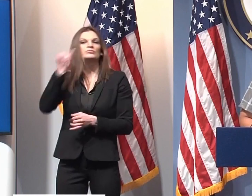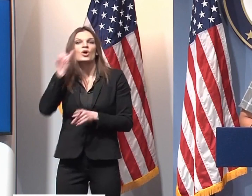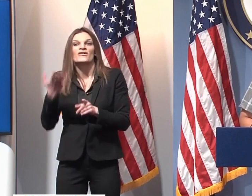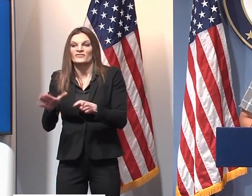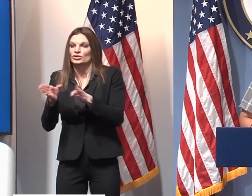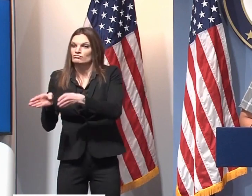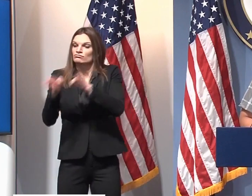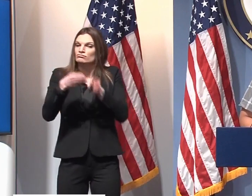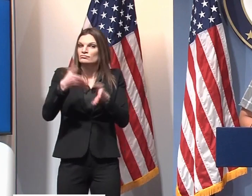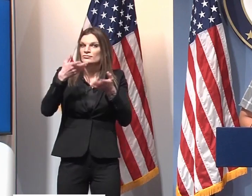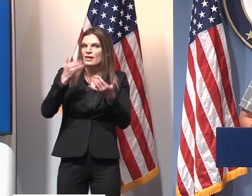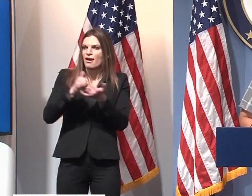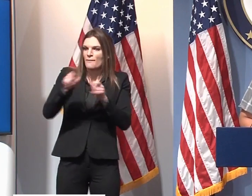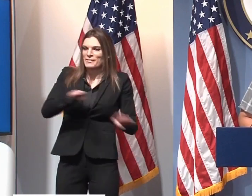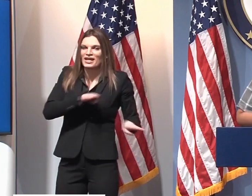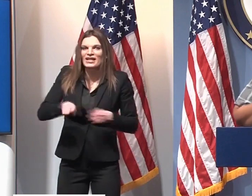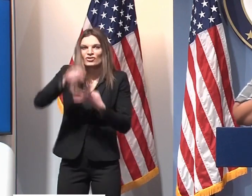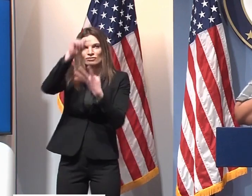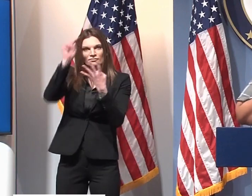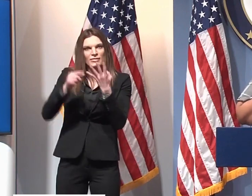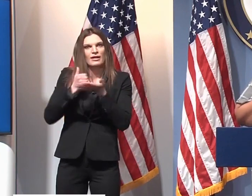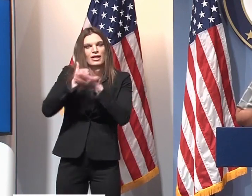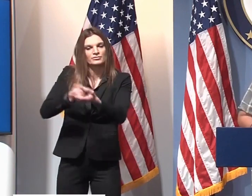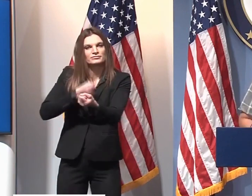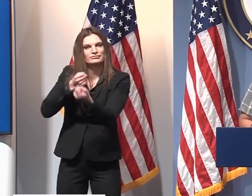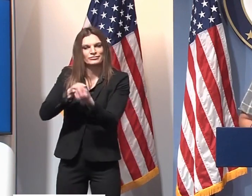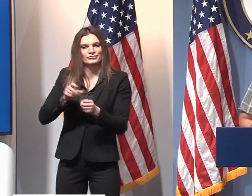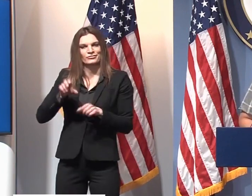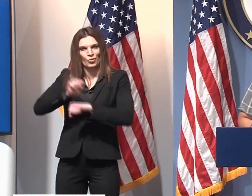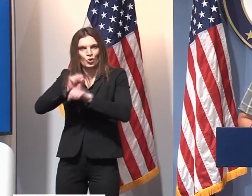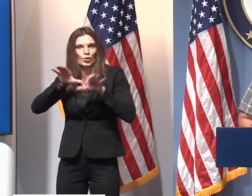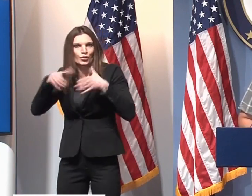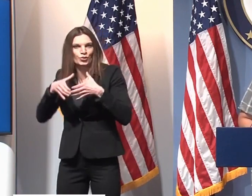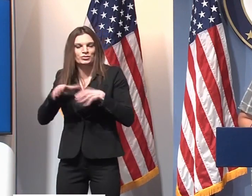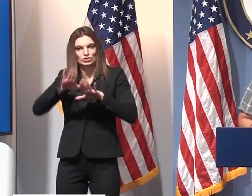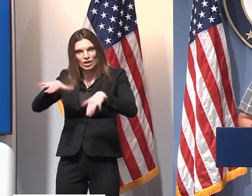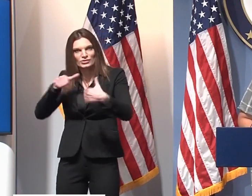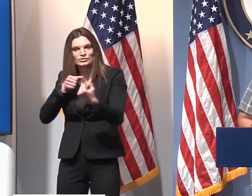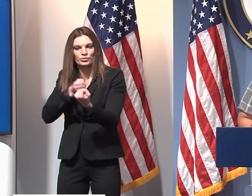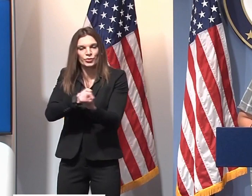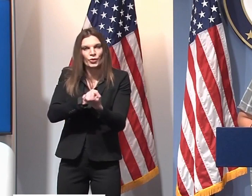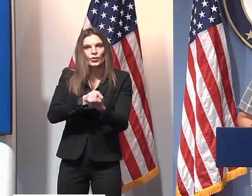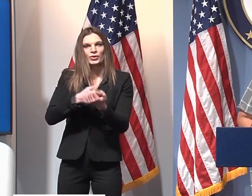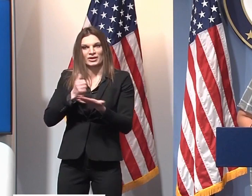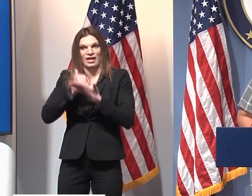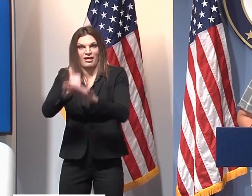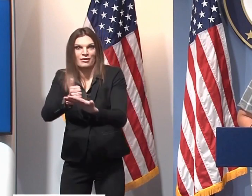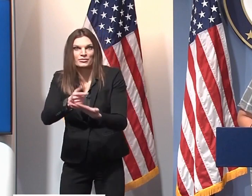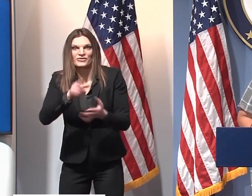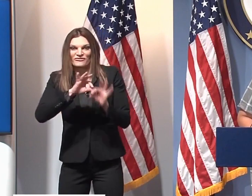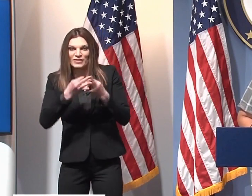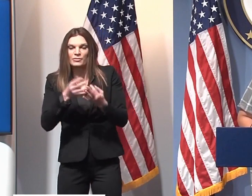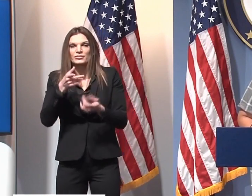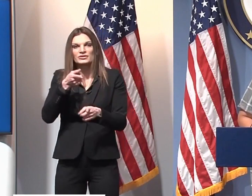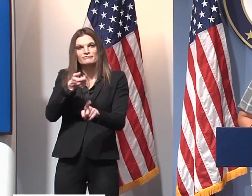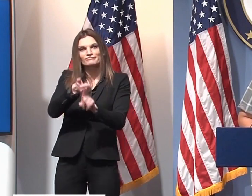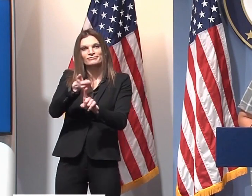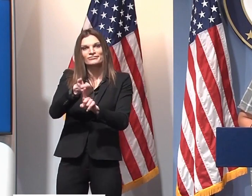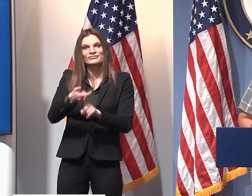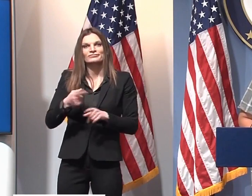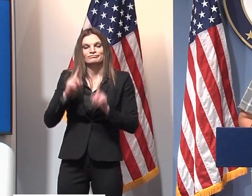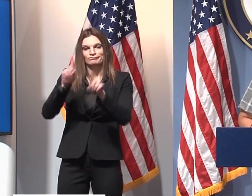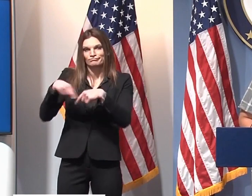The Health, Safety, and Housing Work Group recommends creating child support pass-through to families who receive or